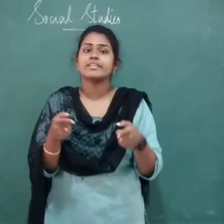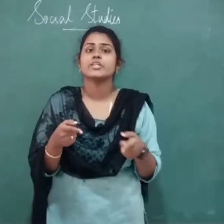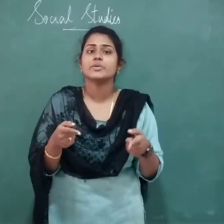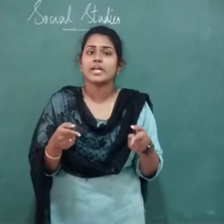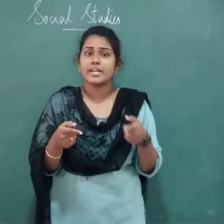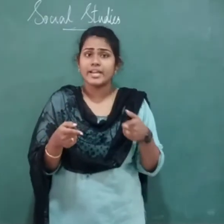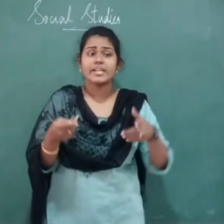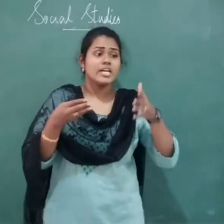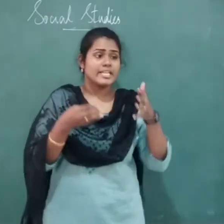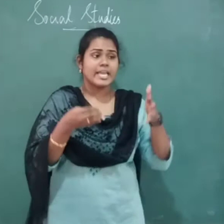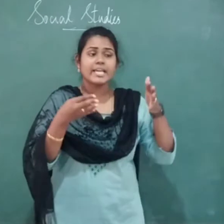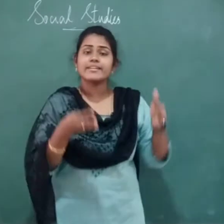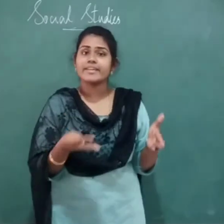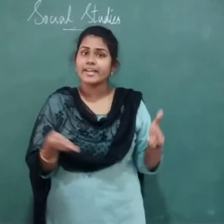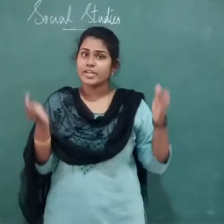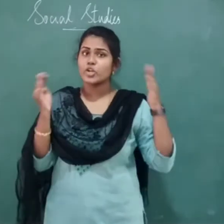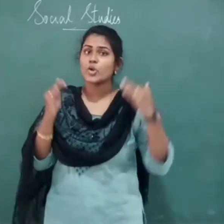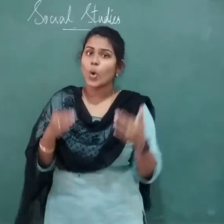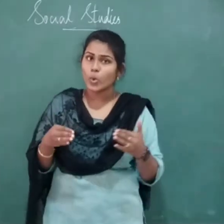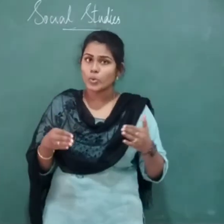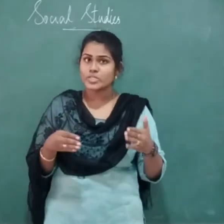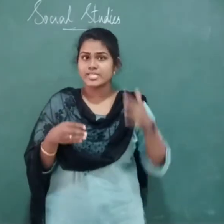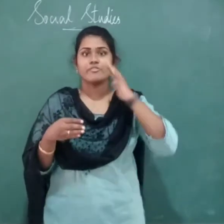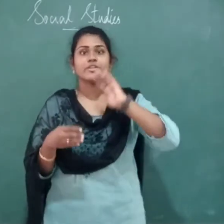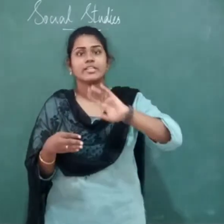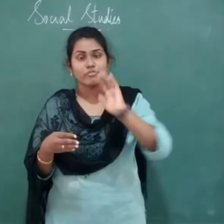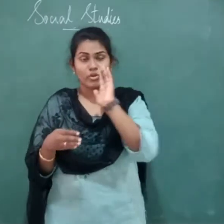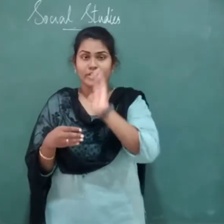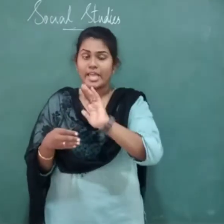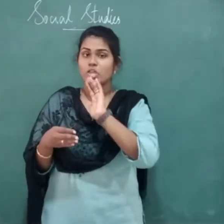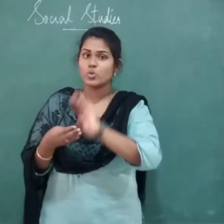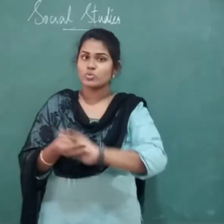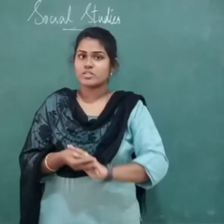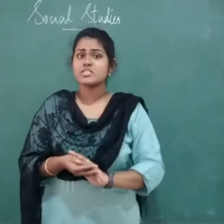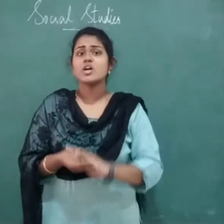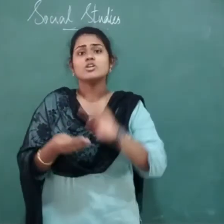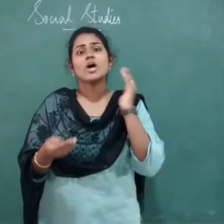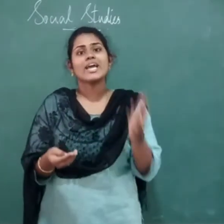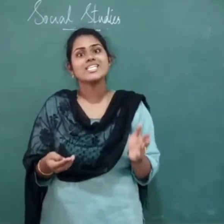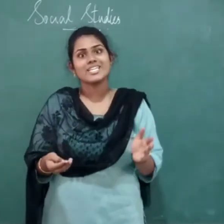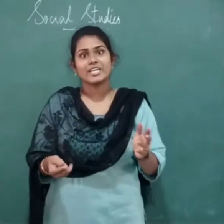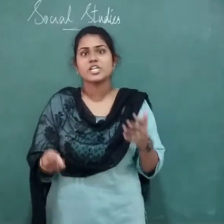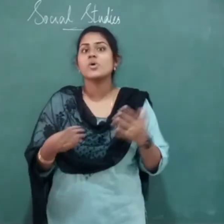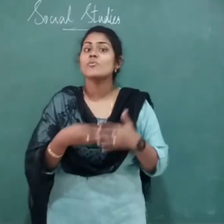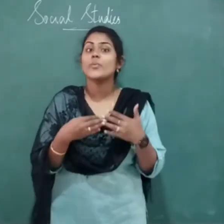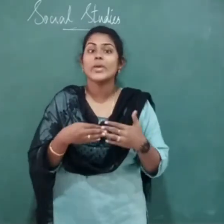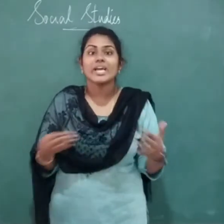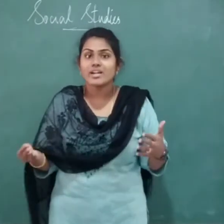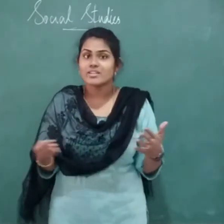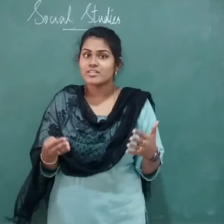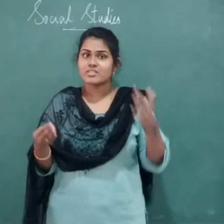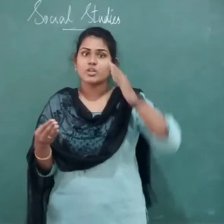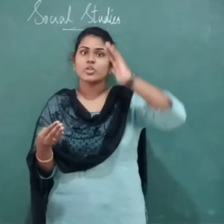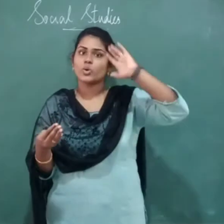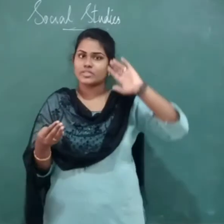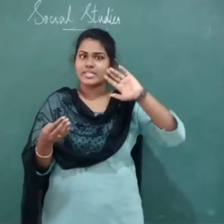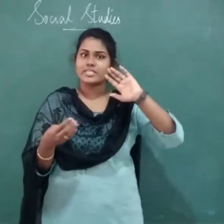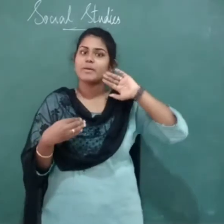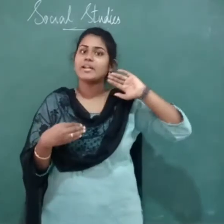you that, right? They created roads, everything for their users. So I said that no vehicles on those days, but